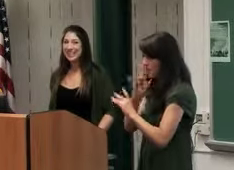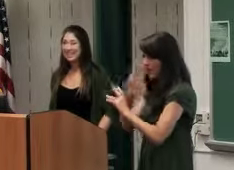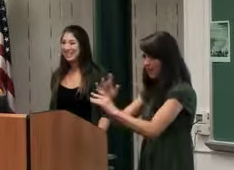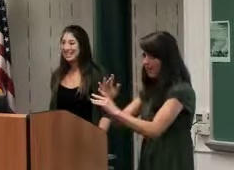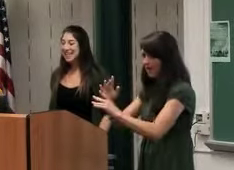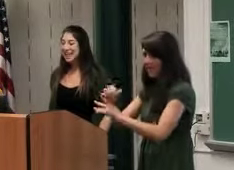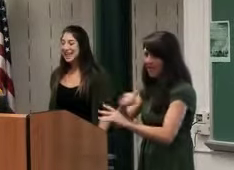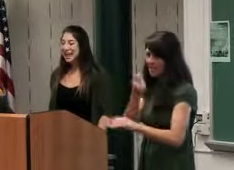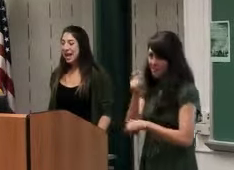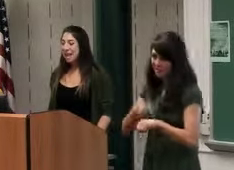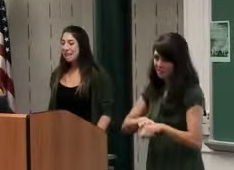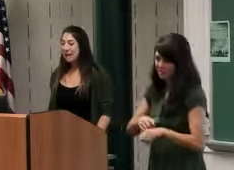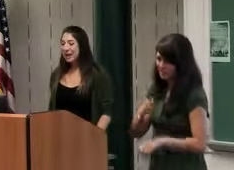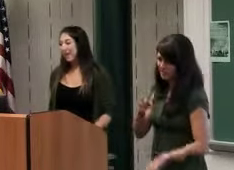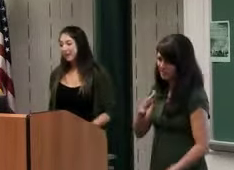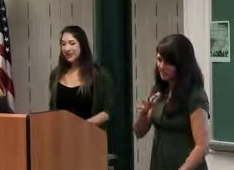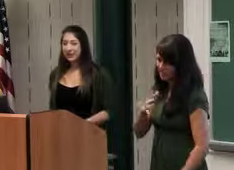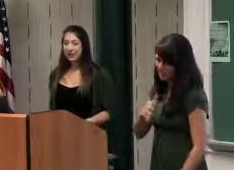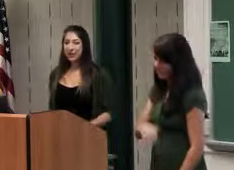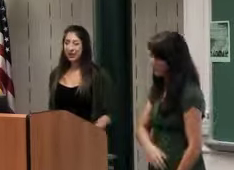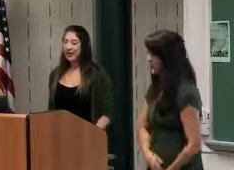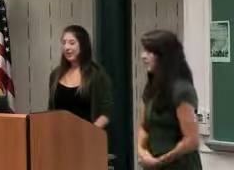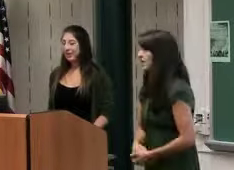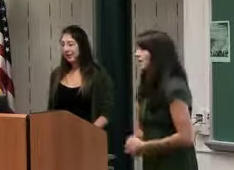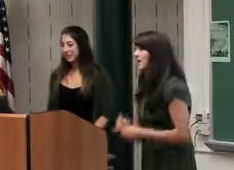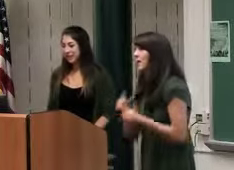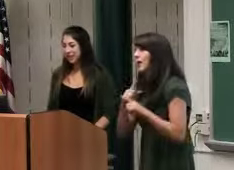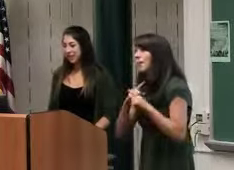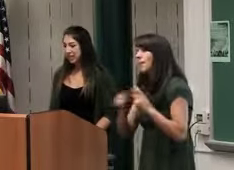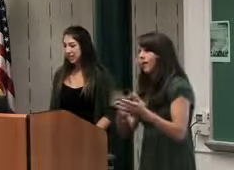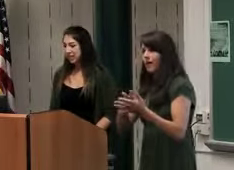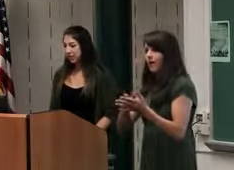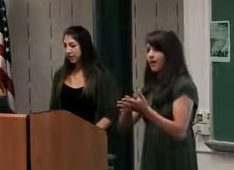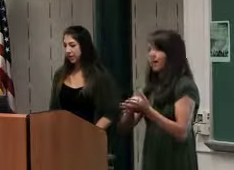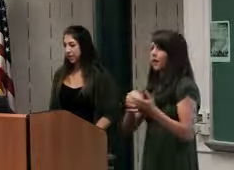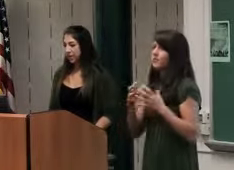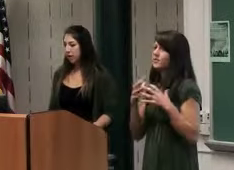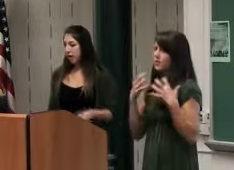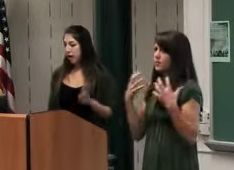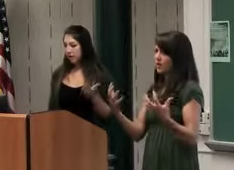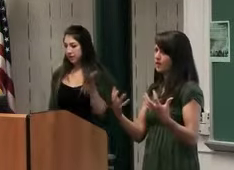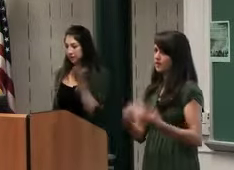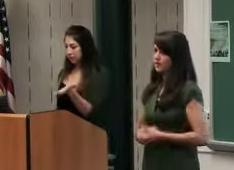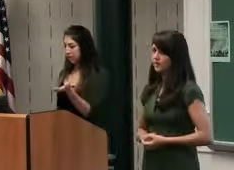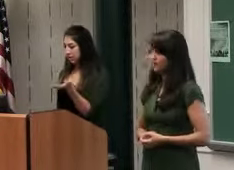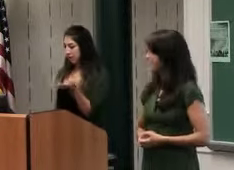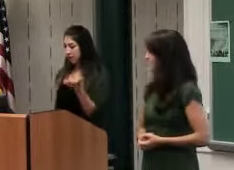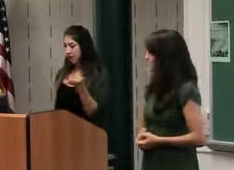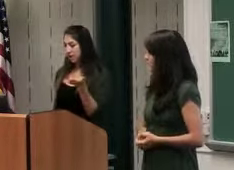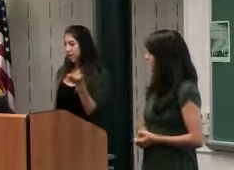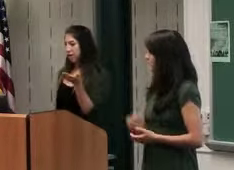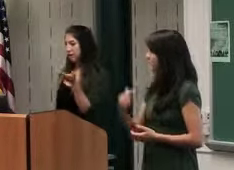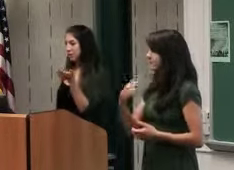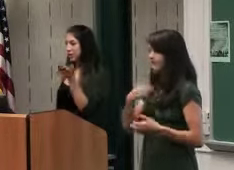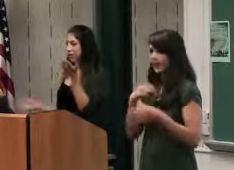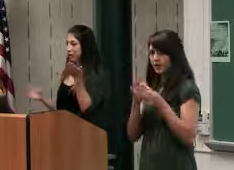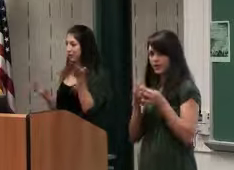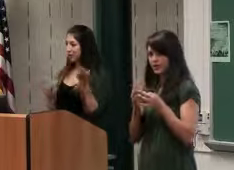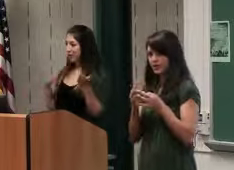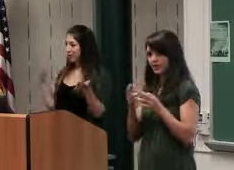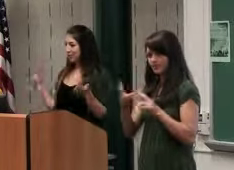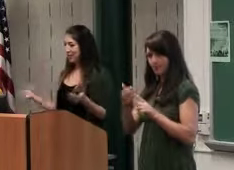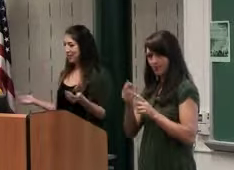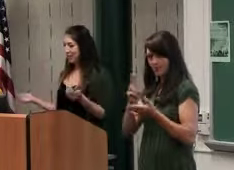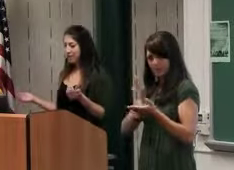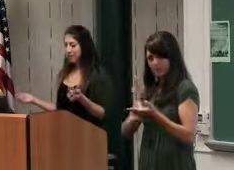much. But it was a great learning experience. I also did hotel check-in, which I